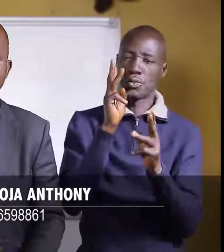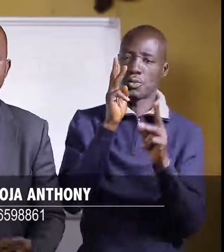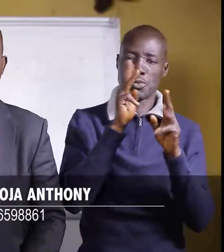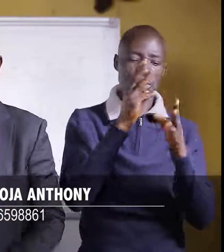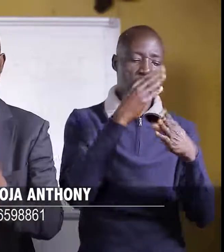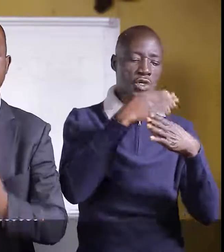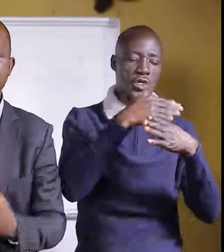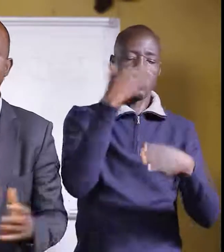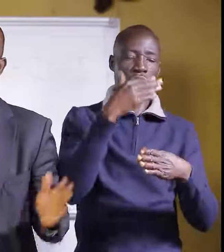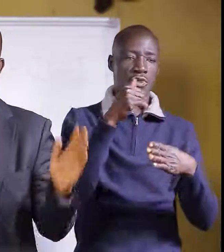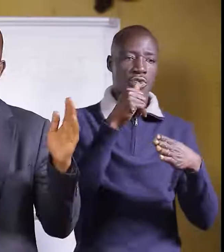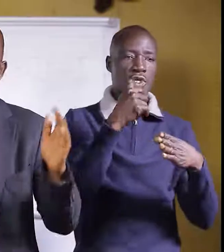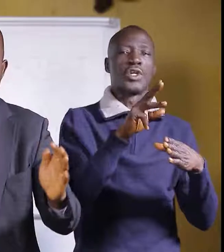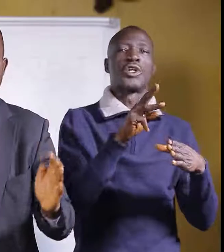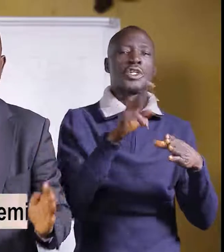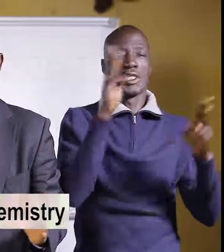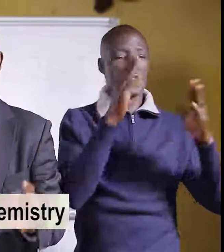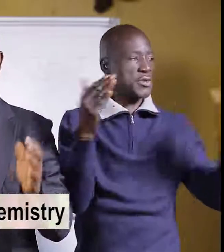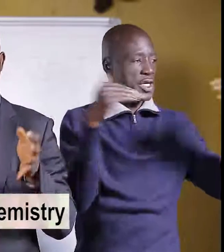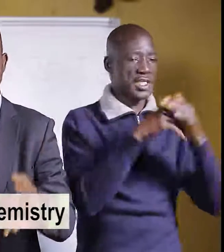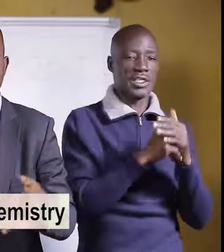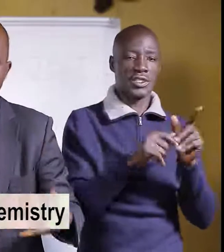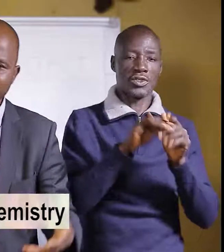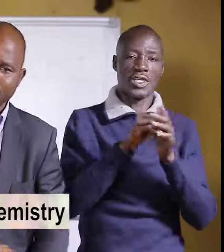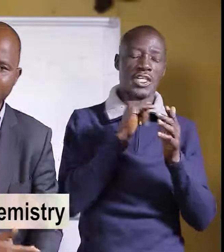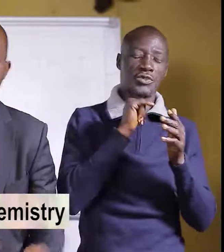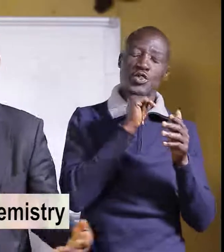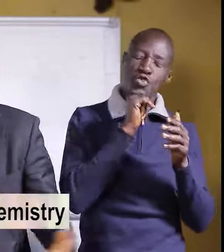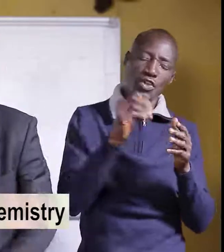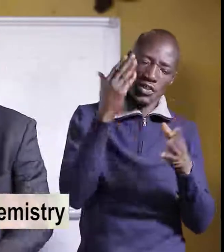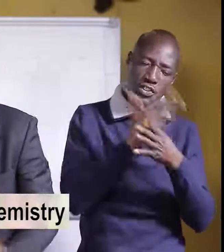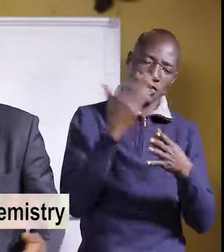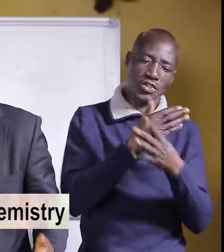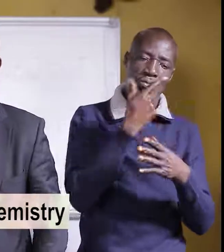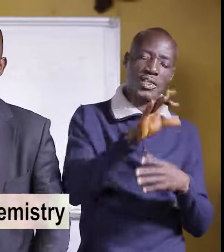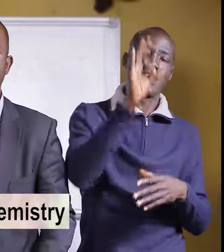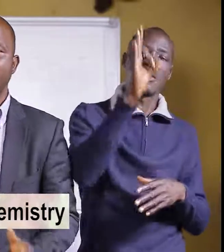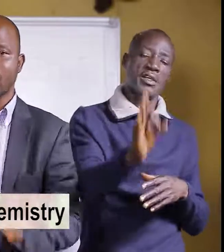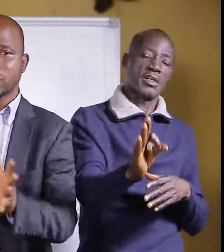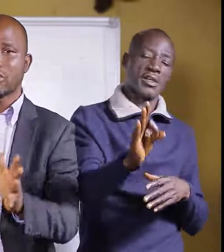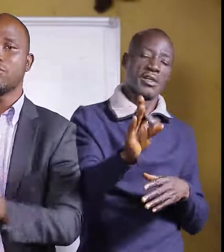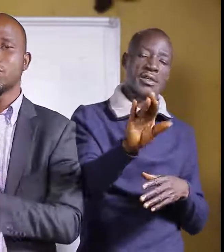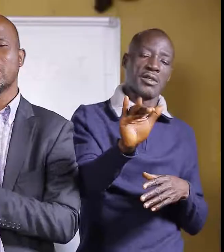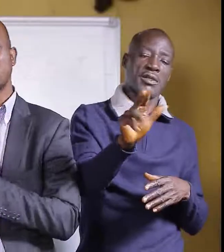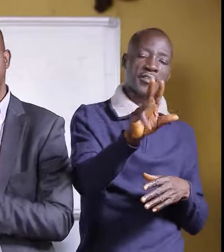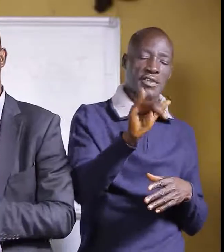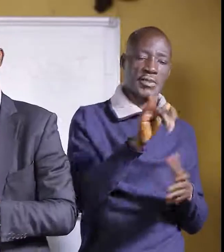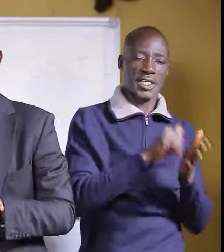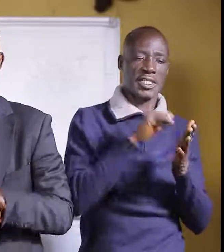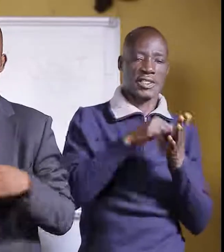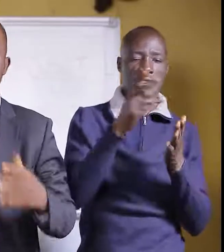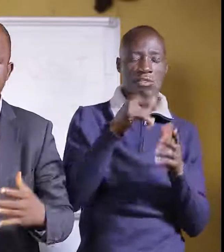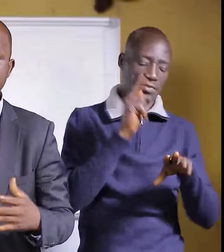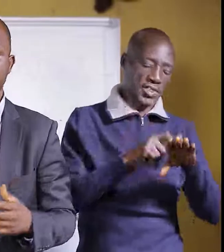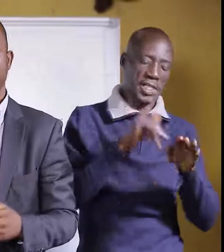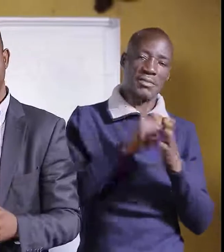the flow of flame, you have to close the window so that it will not interfere with the flow of the flame, and it will give you the time